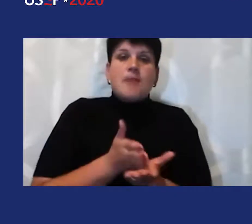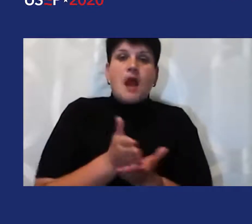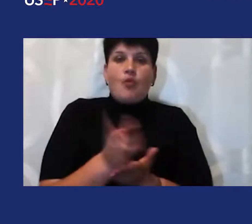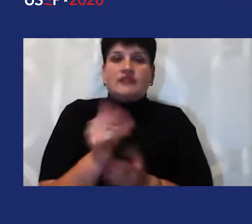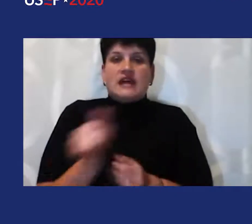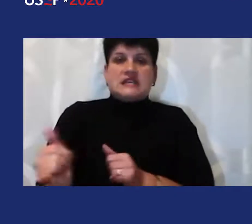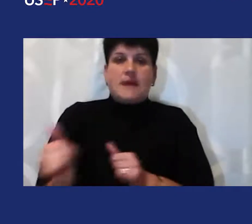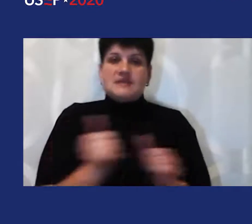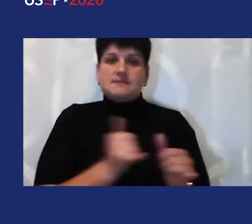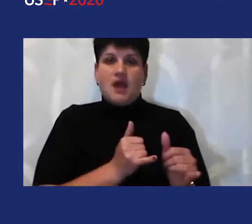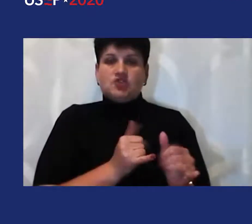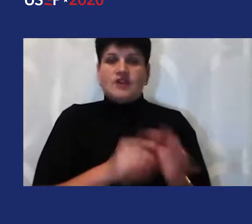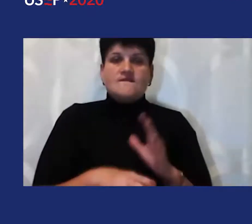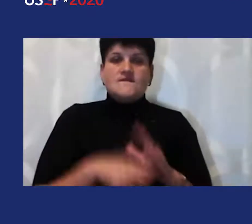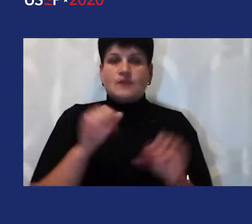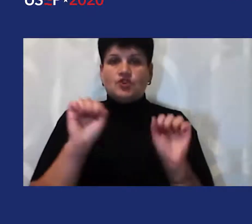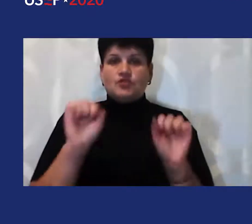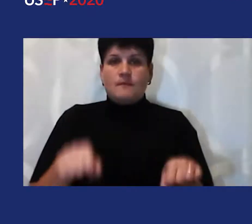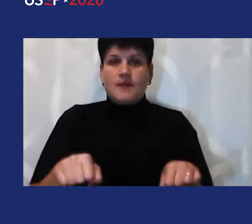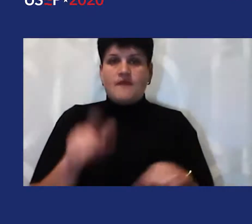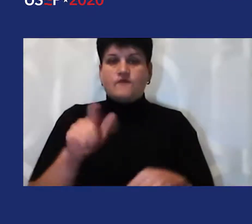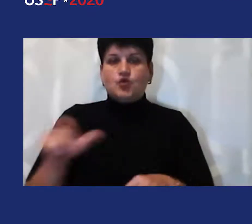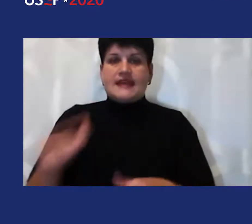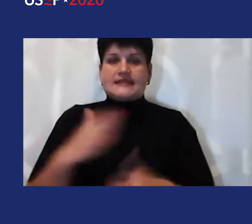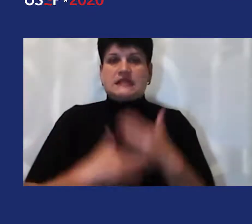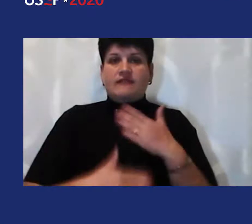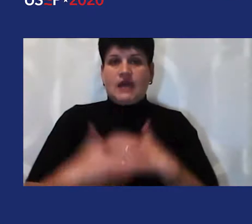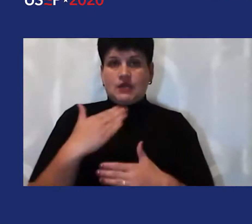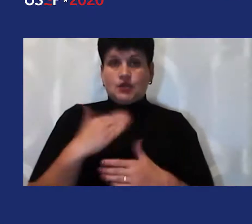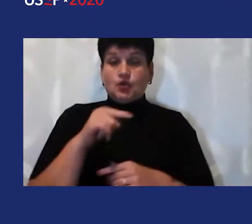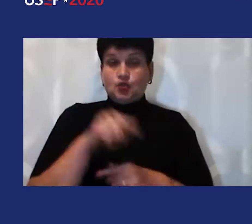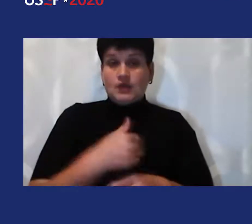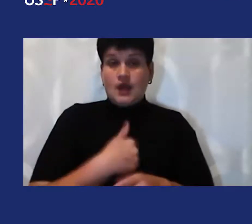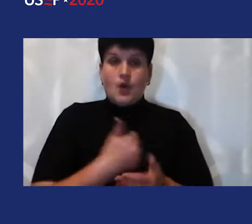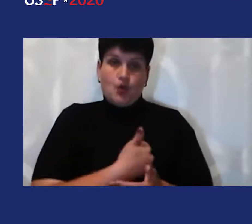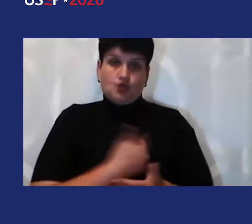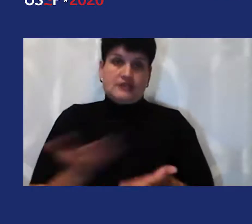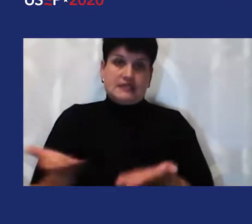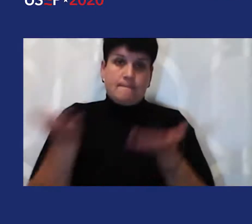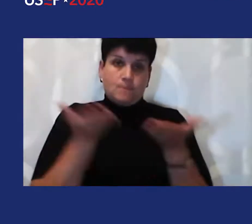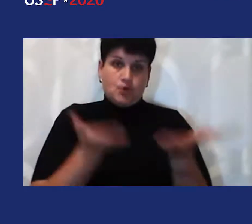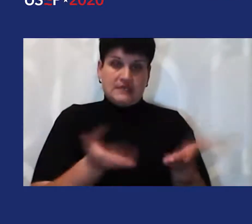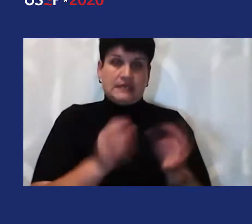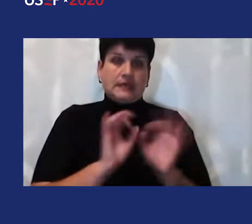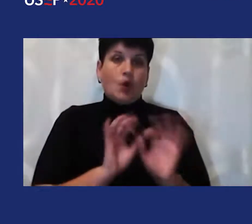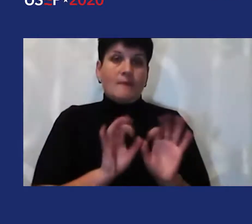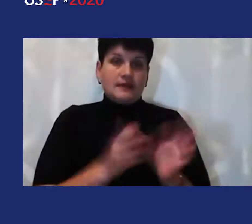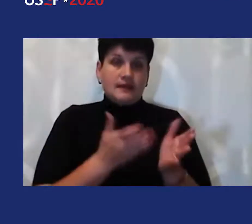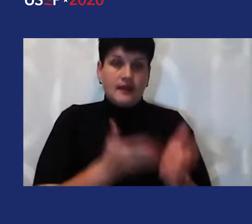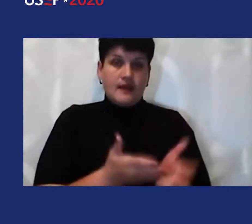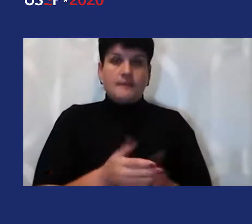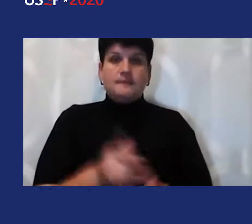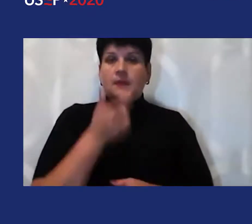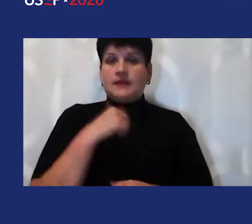the advocacy campaigns that fight for the exercising of the right to vote for persons